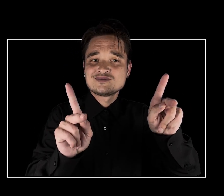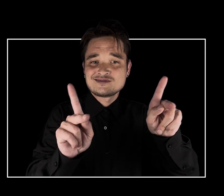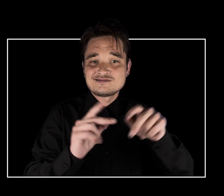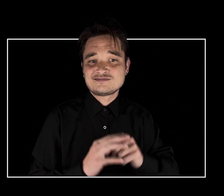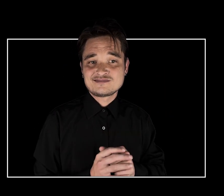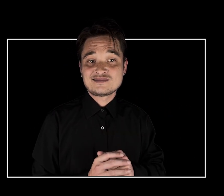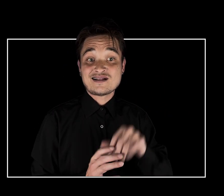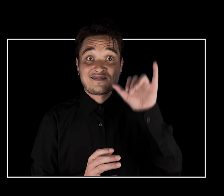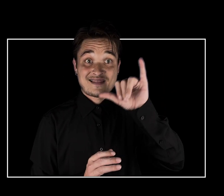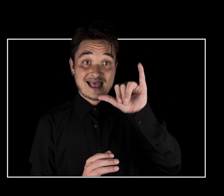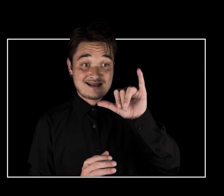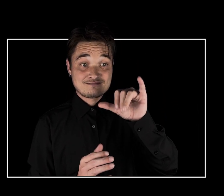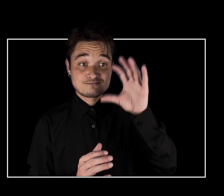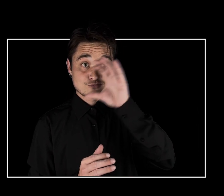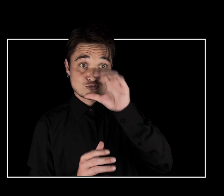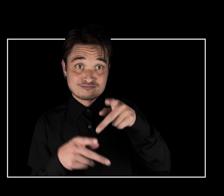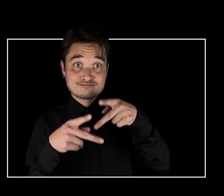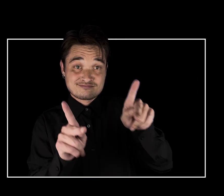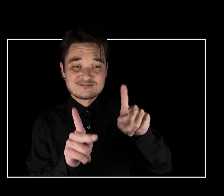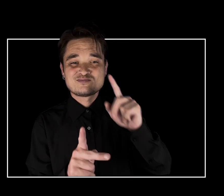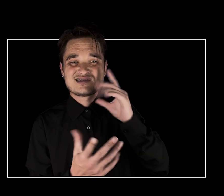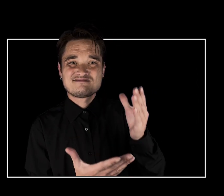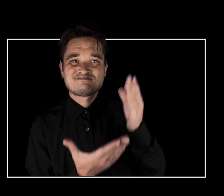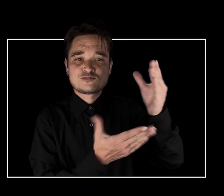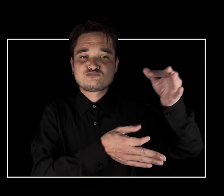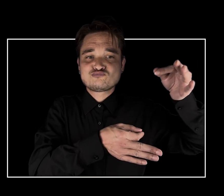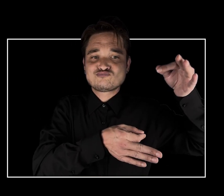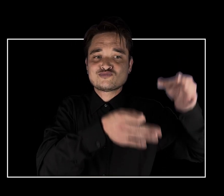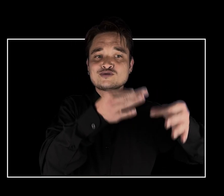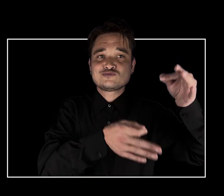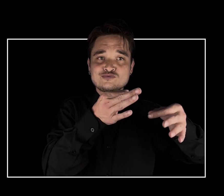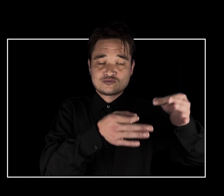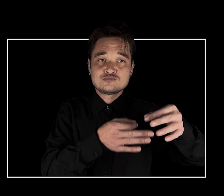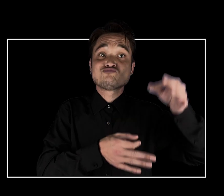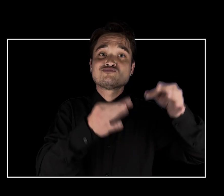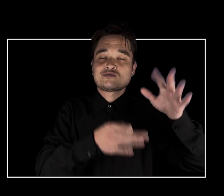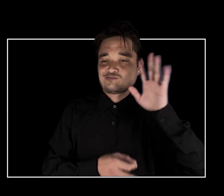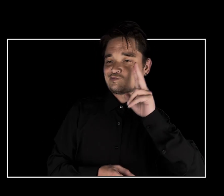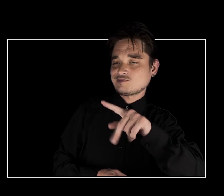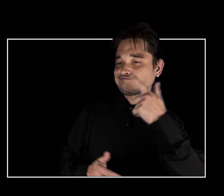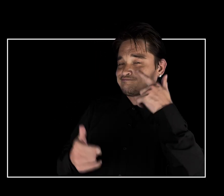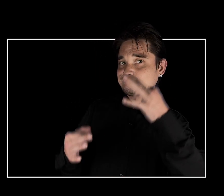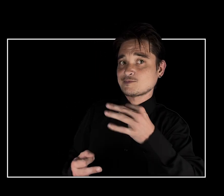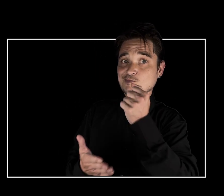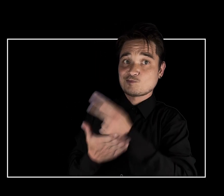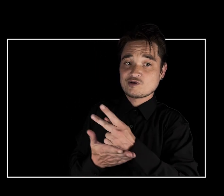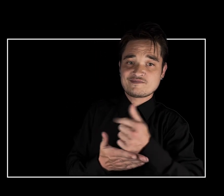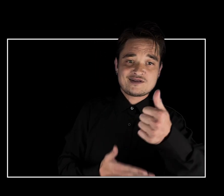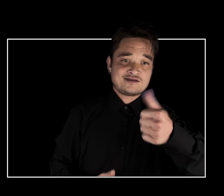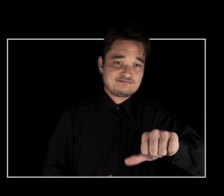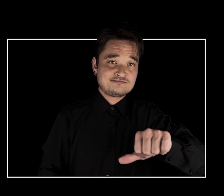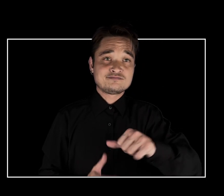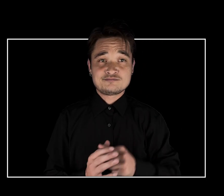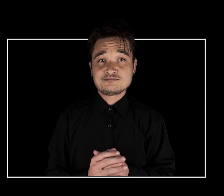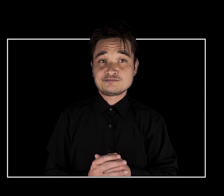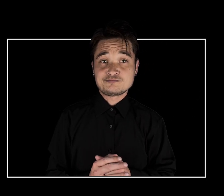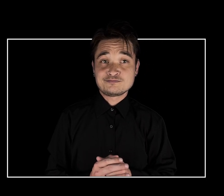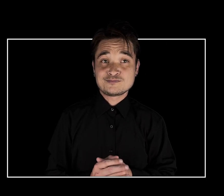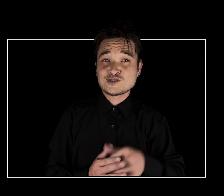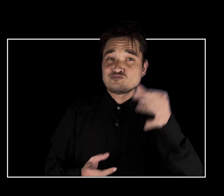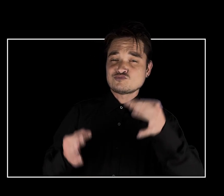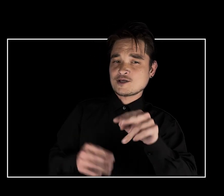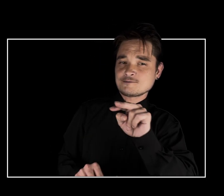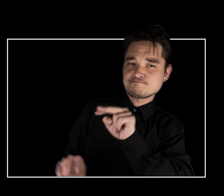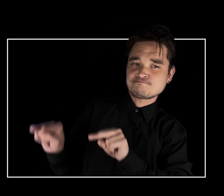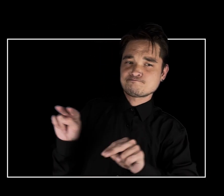A search warrant is an order from a judge giving them permission to do a search. The judge can either approve or reject